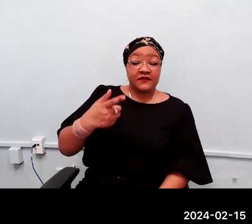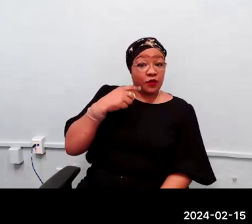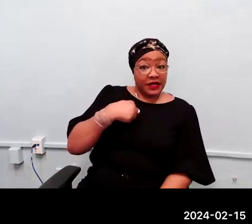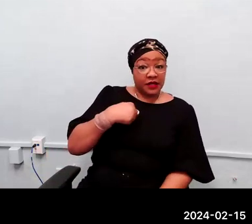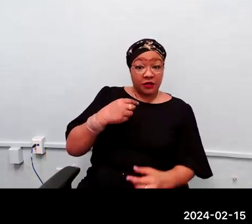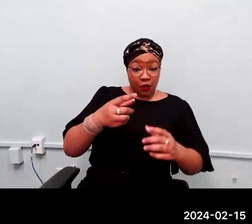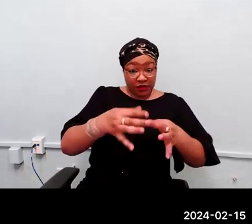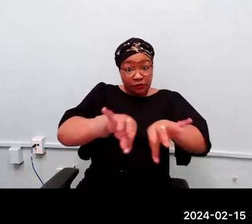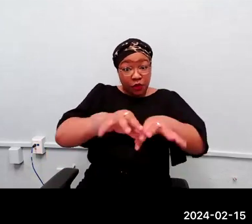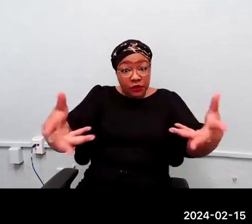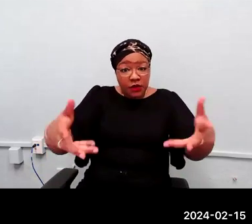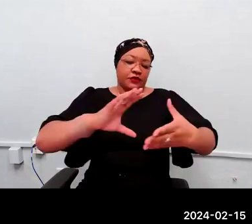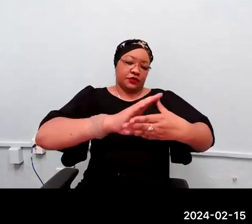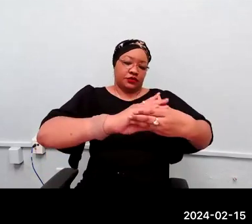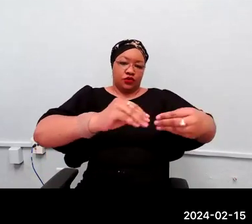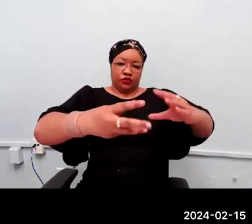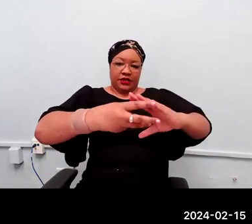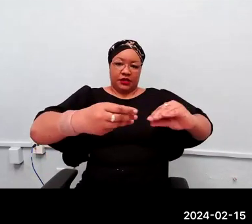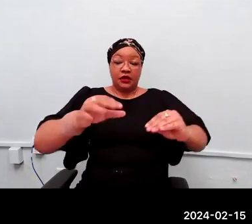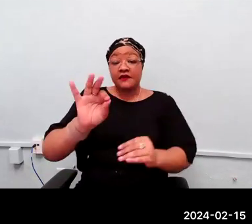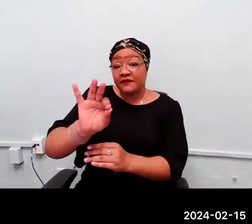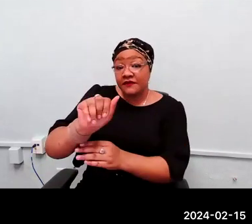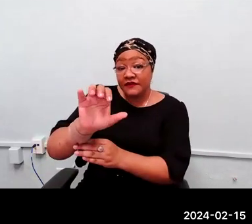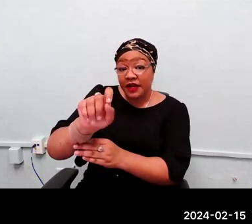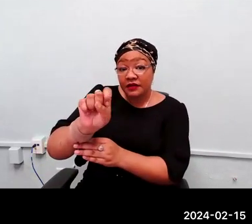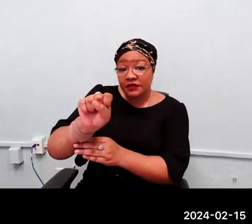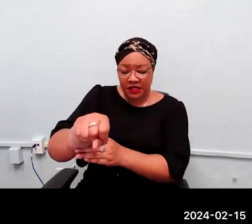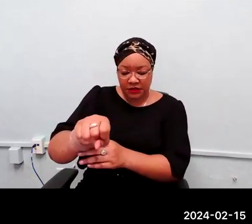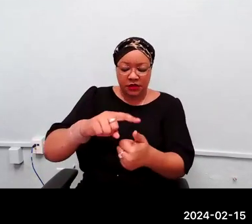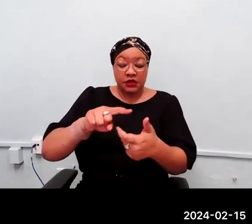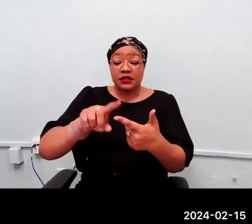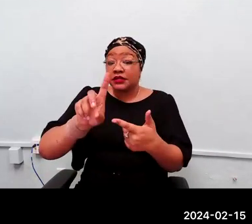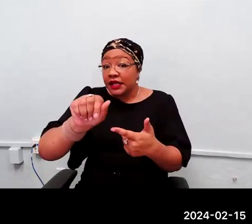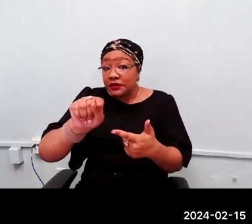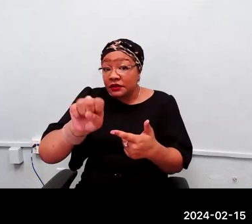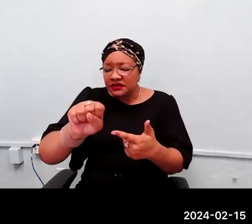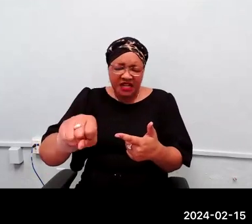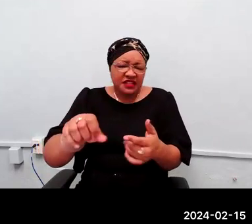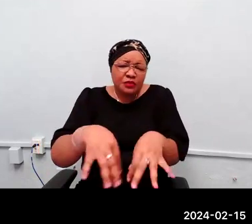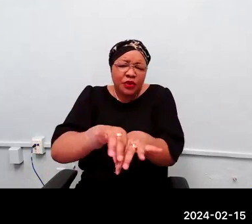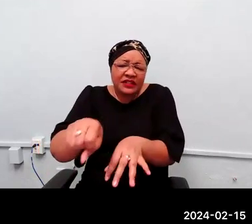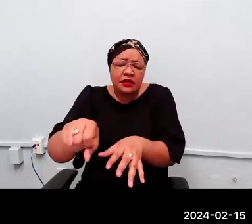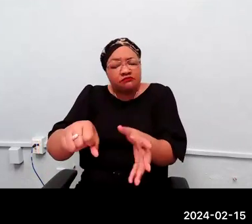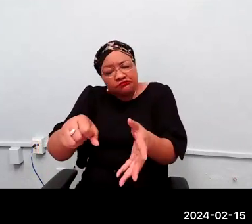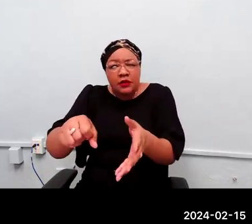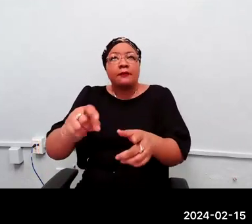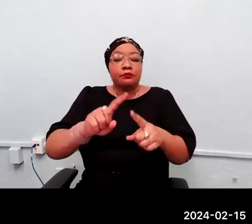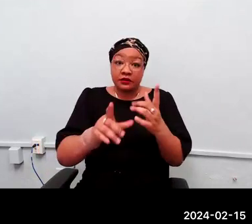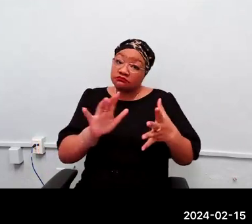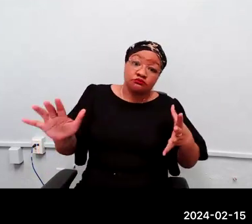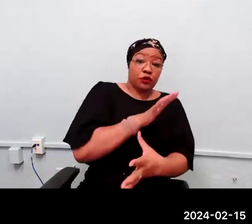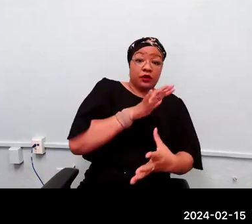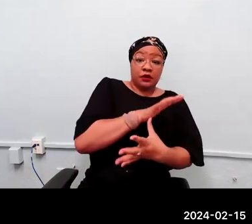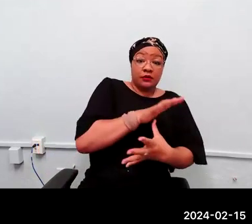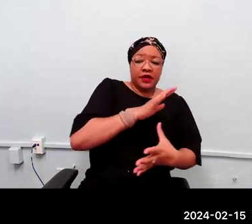important, you know. I mean, you got to have the facts, you got to have the dates, you got to have all of that, but it's the stories that keep us connected